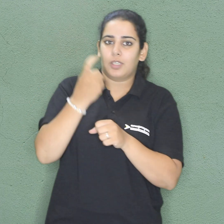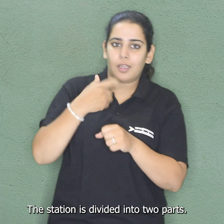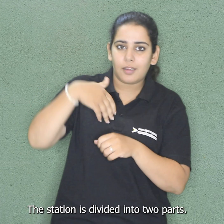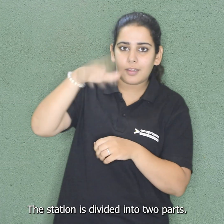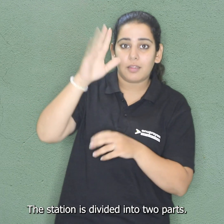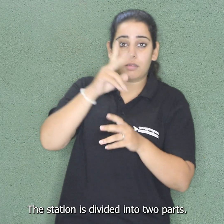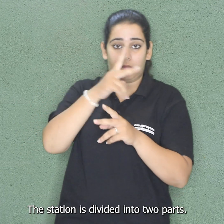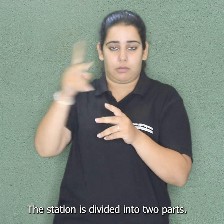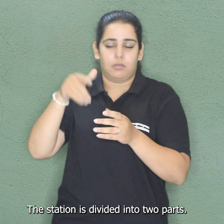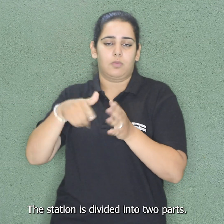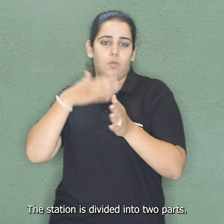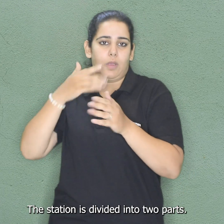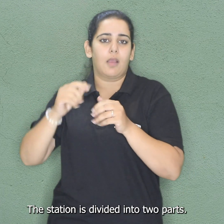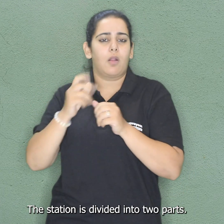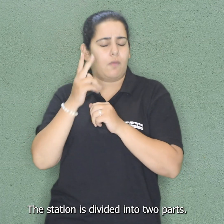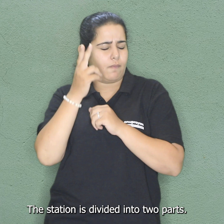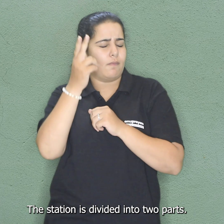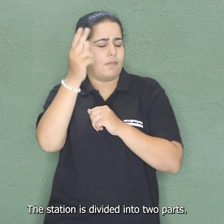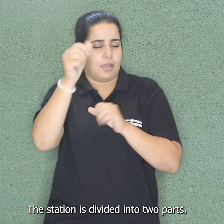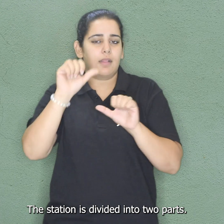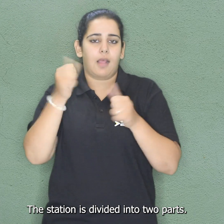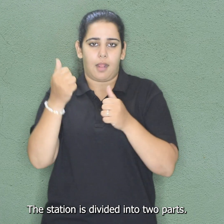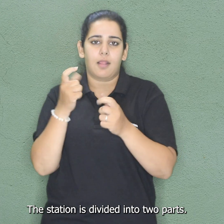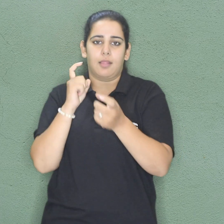The station is divided into two parts.